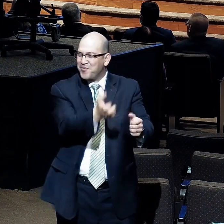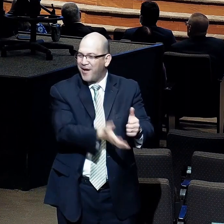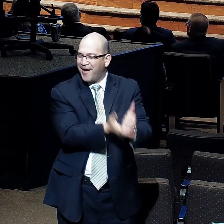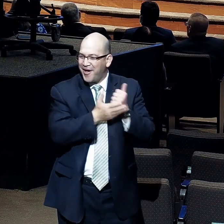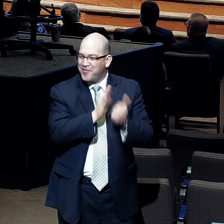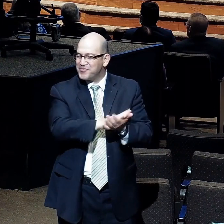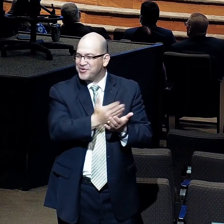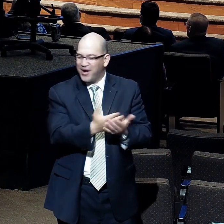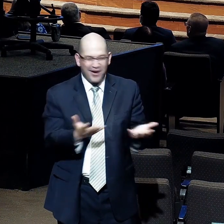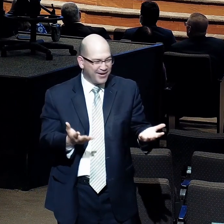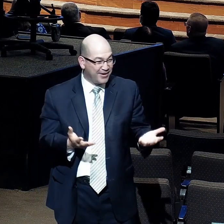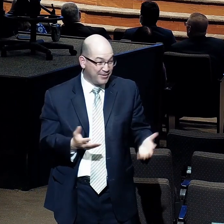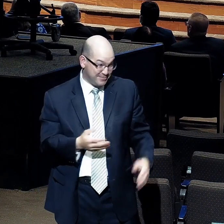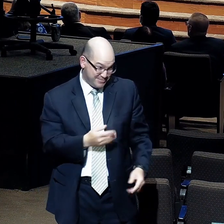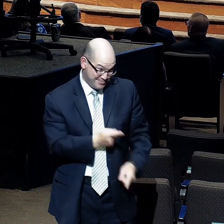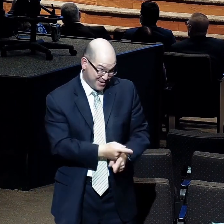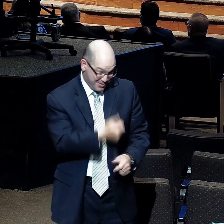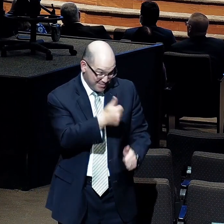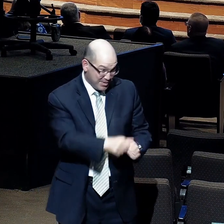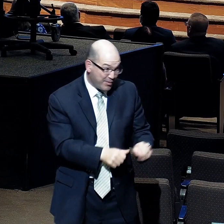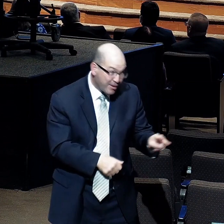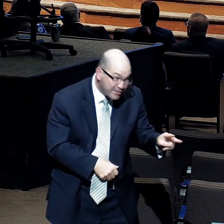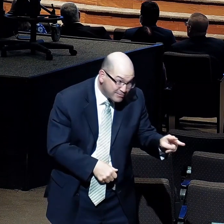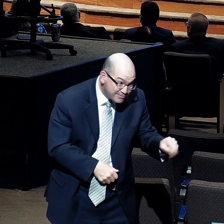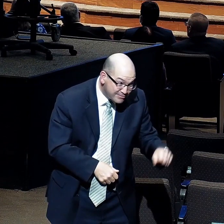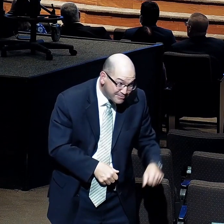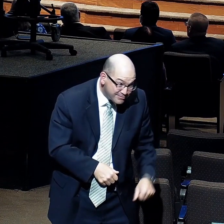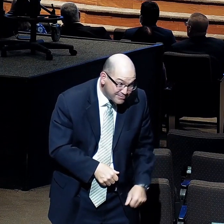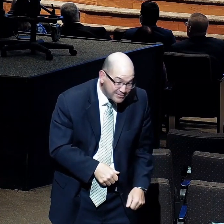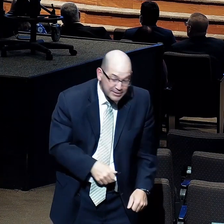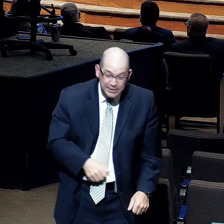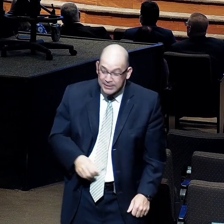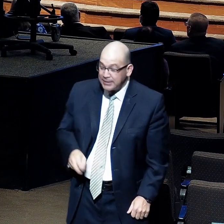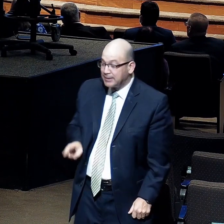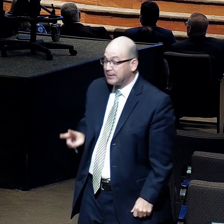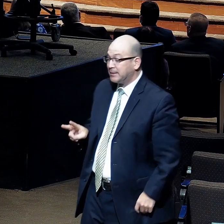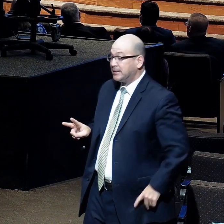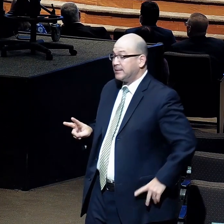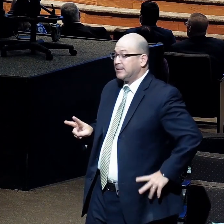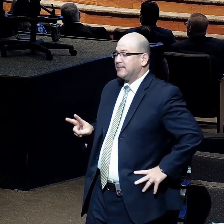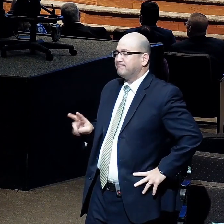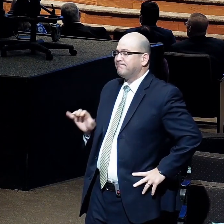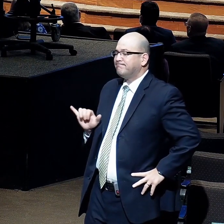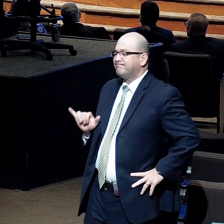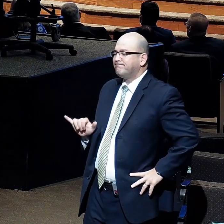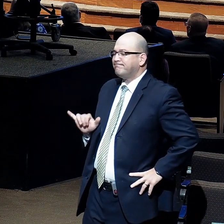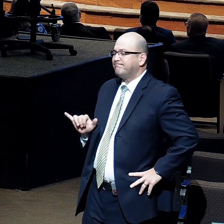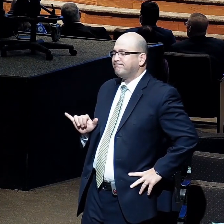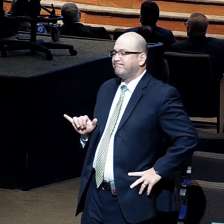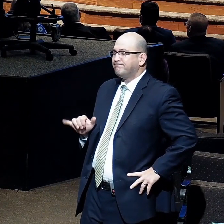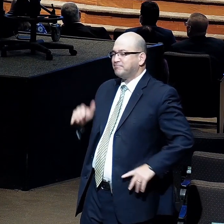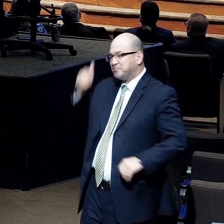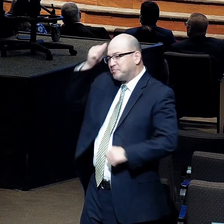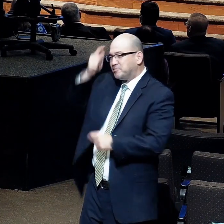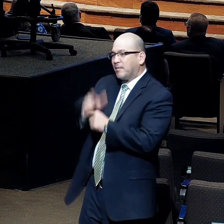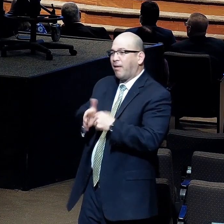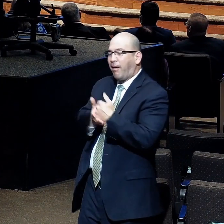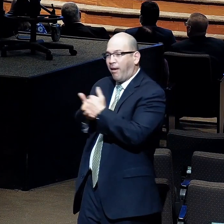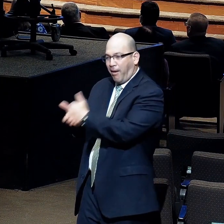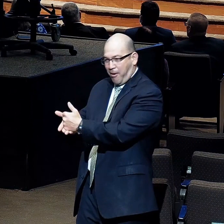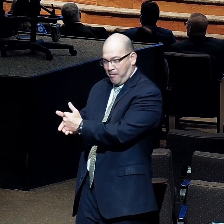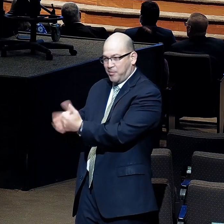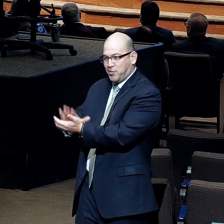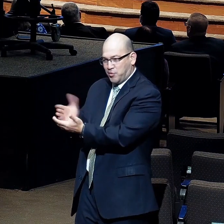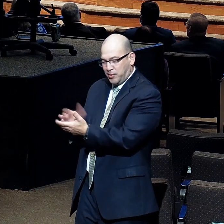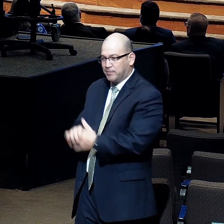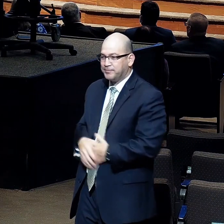Again, she whispered, "Remember the duck." So Johnny stayed while Sally went fishing. After several days of Johnny doing both